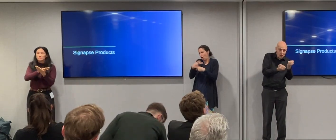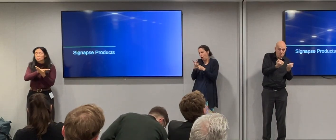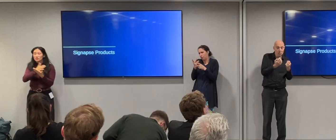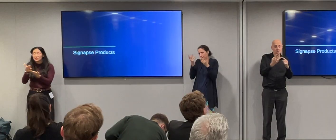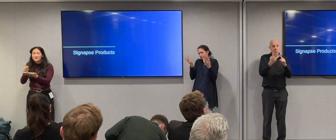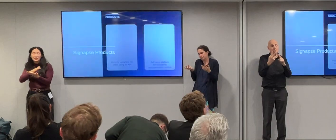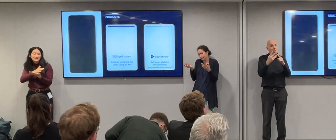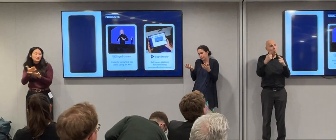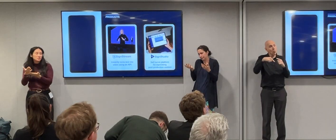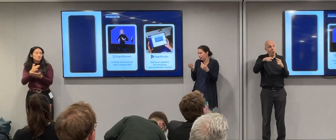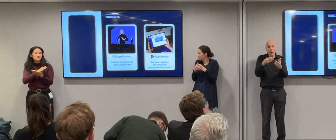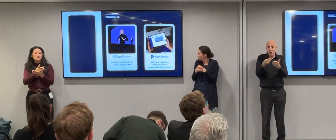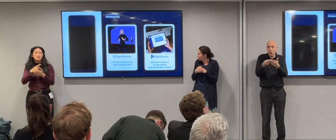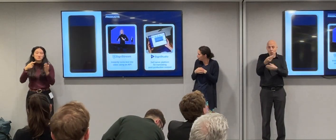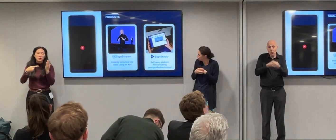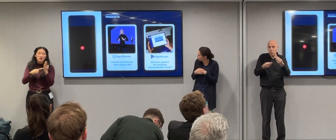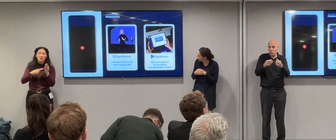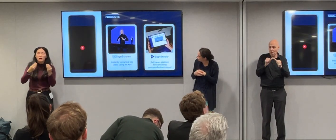these translations.